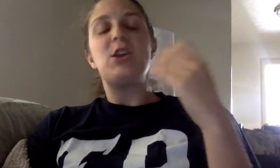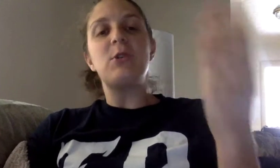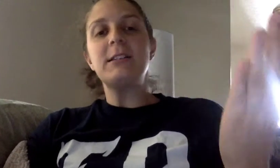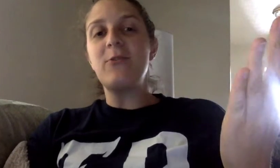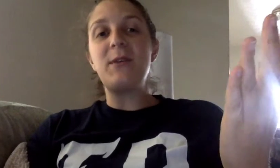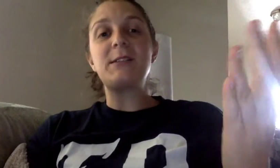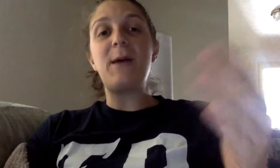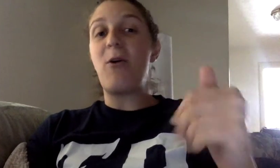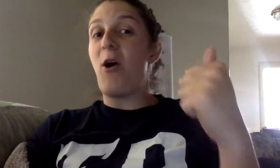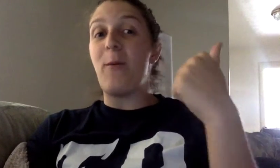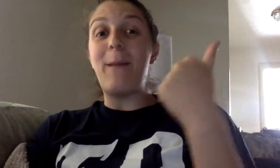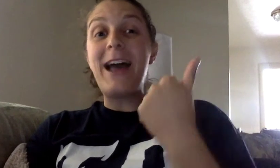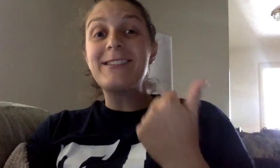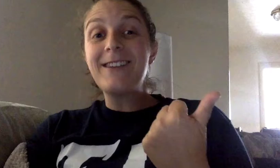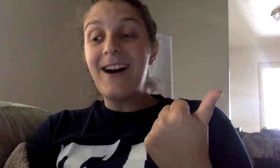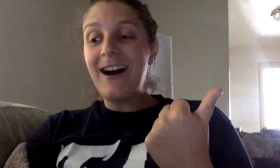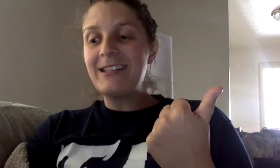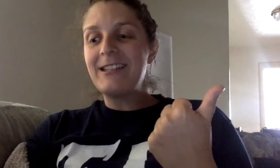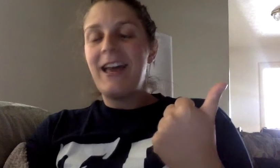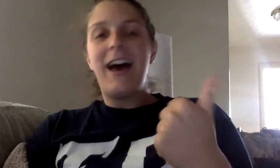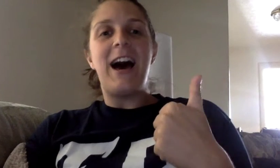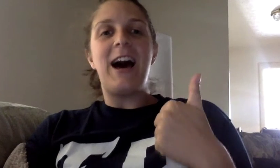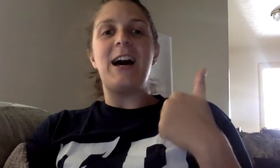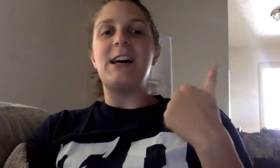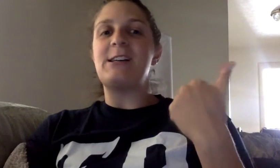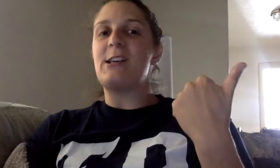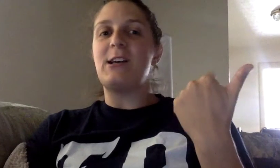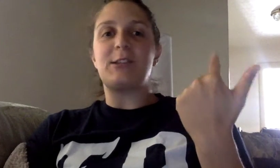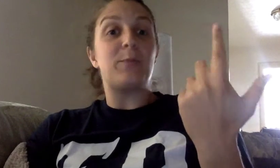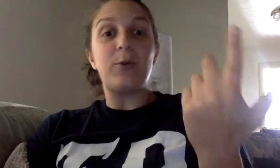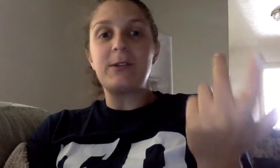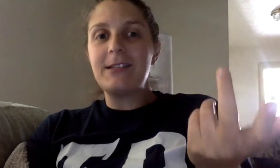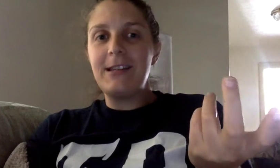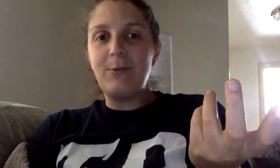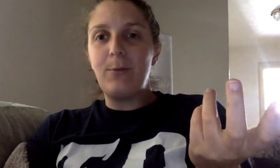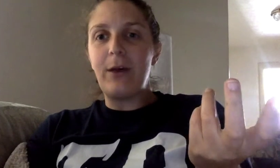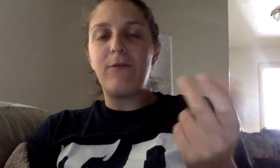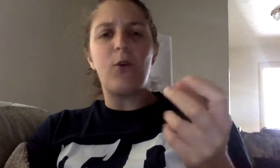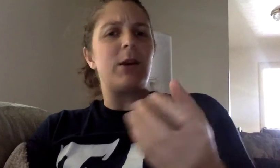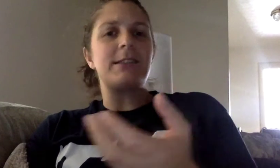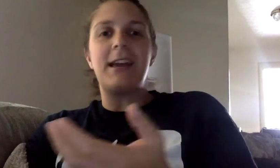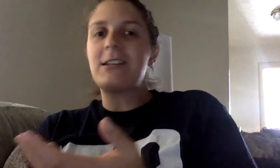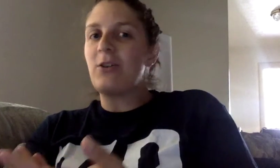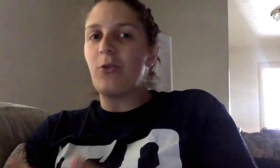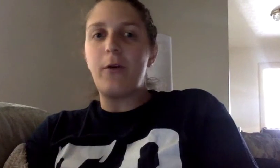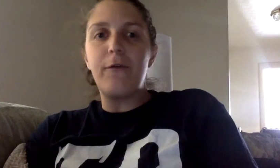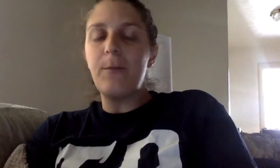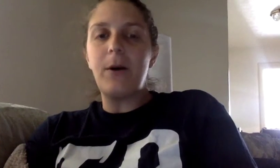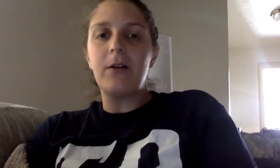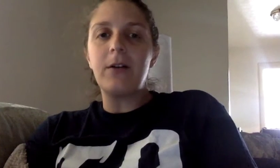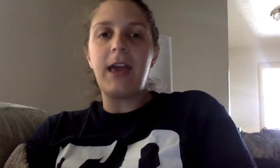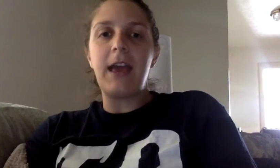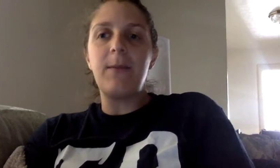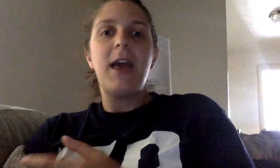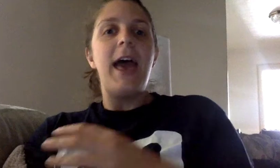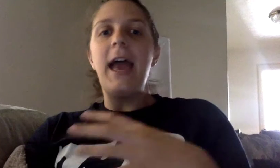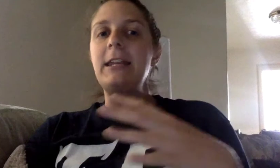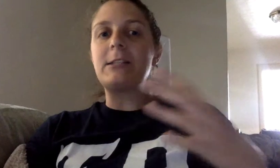can tell them things about our mascot, a sports team you play for, what it's like to go to a football game, any sort